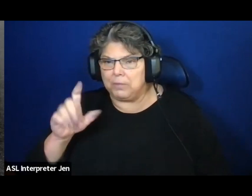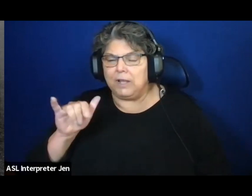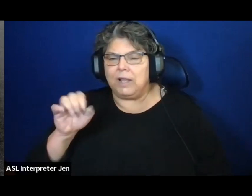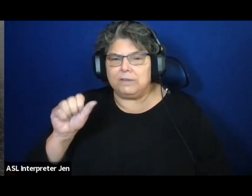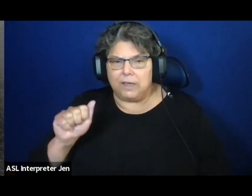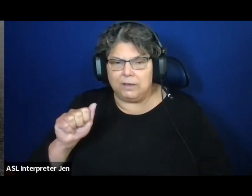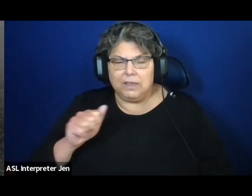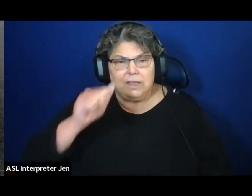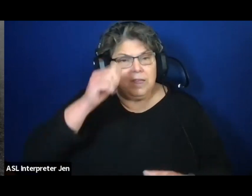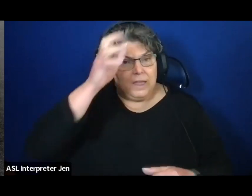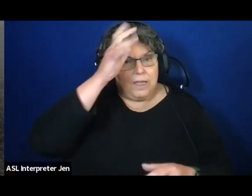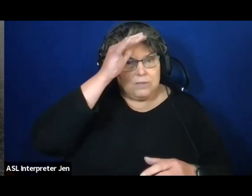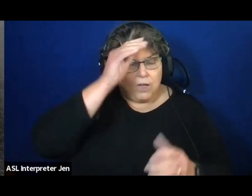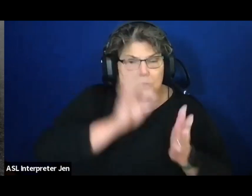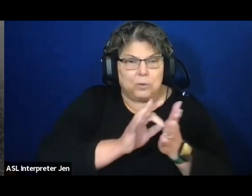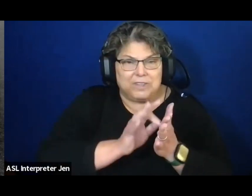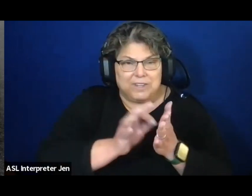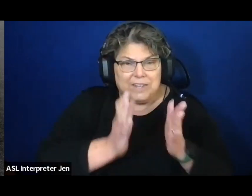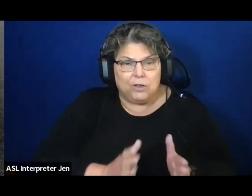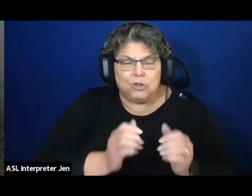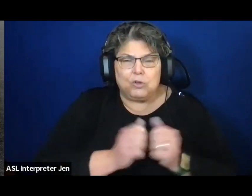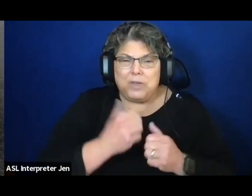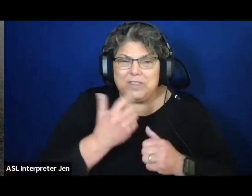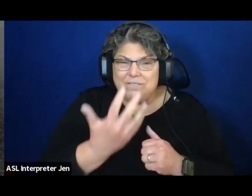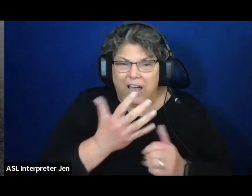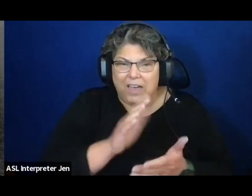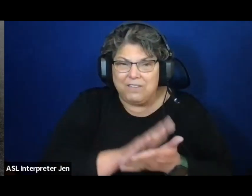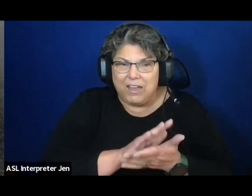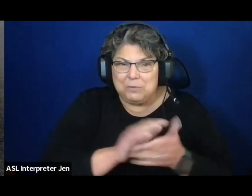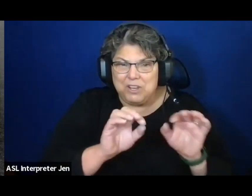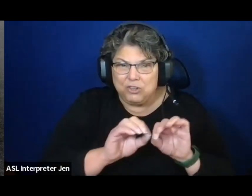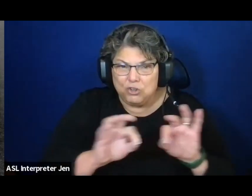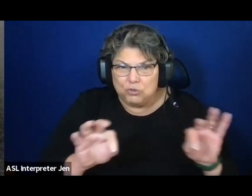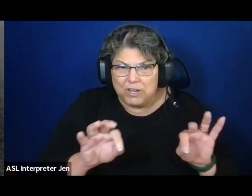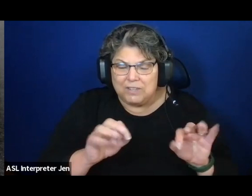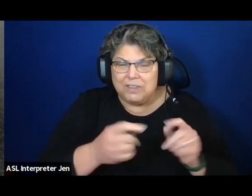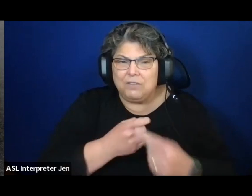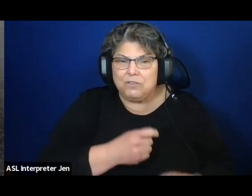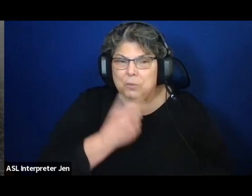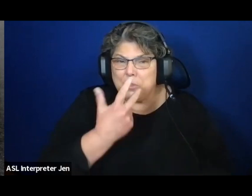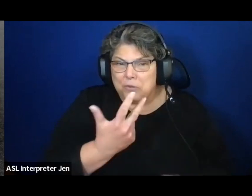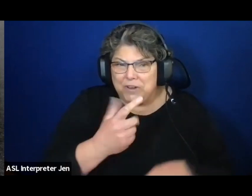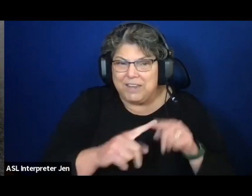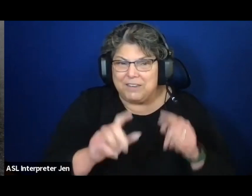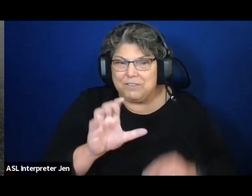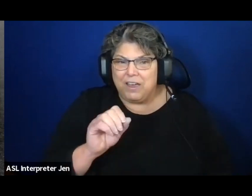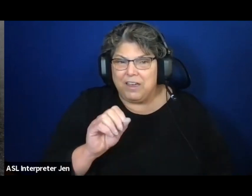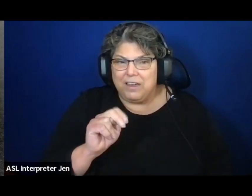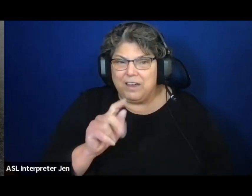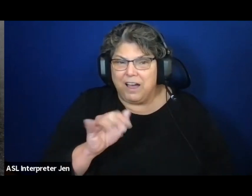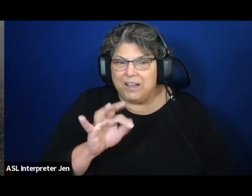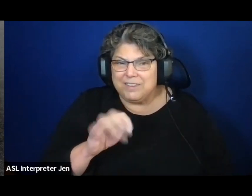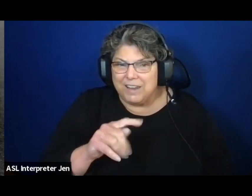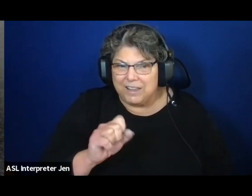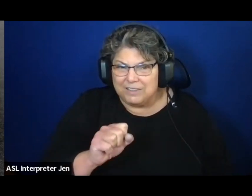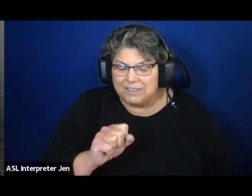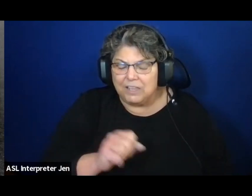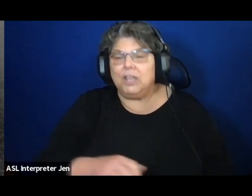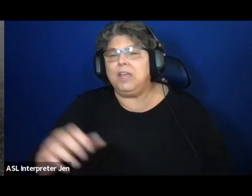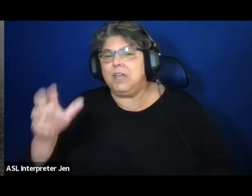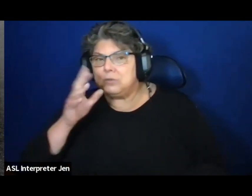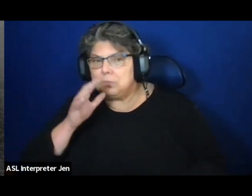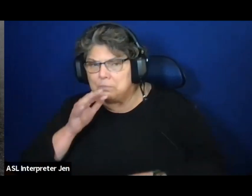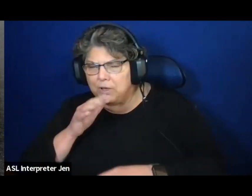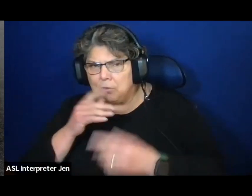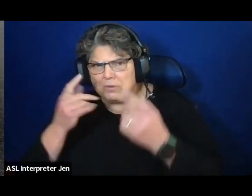accountant with 5 academic degrees from 3 different continents, and his mother was a successful business owner who